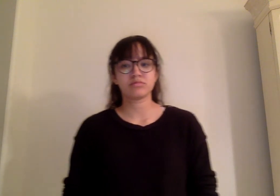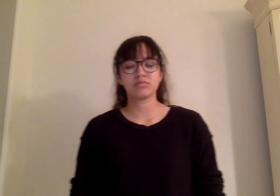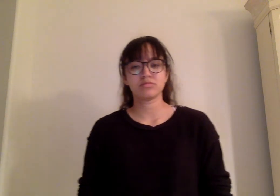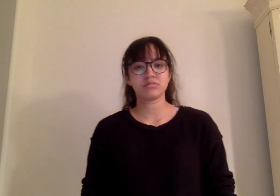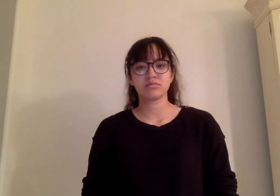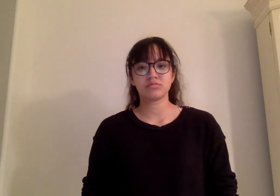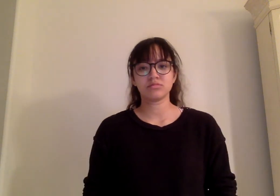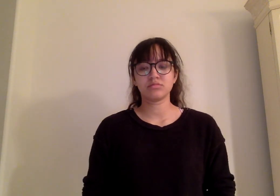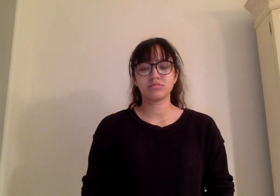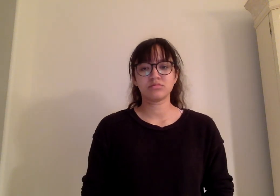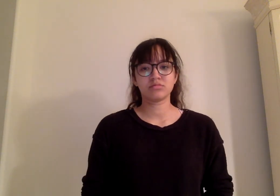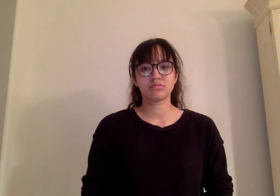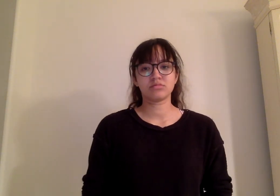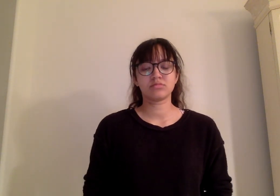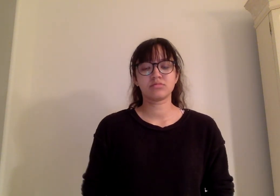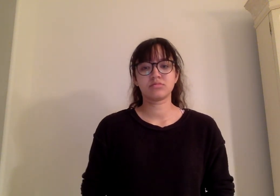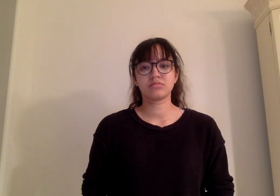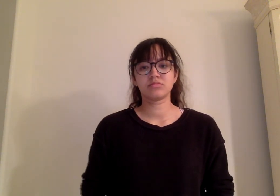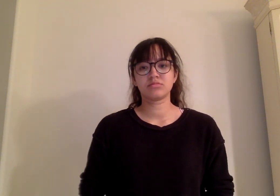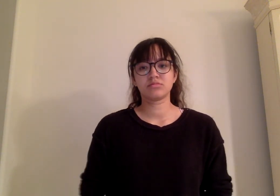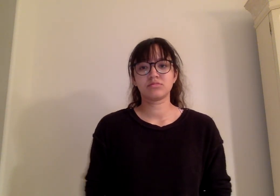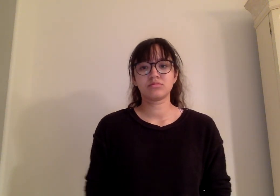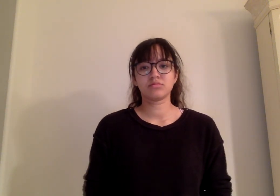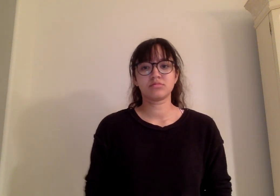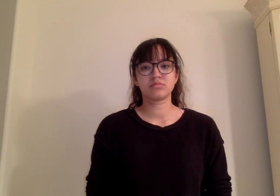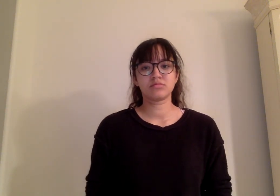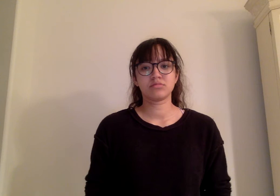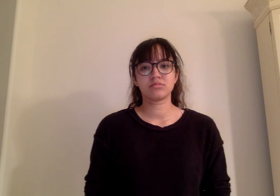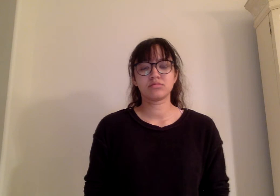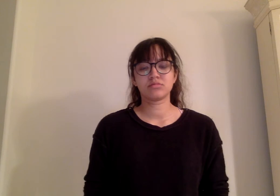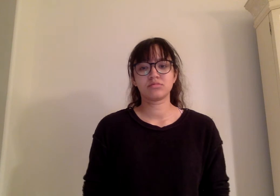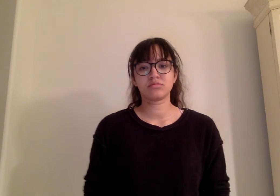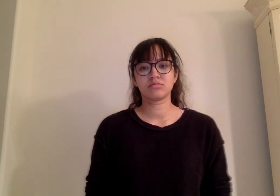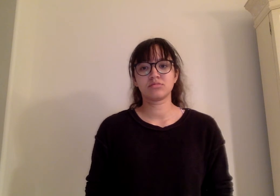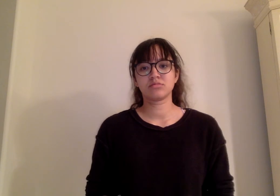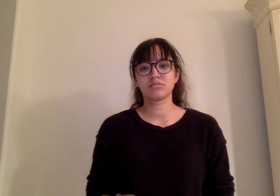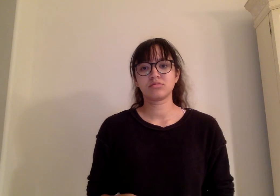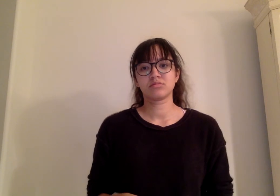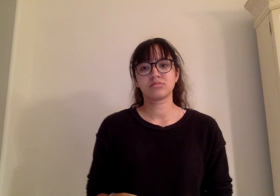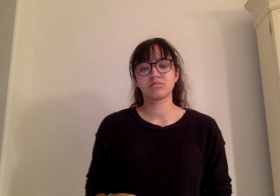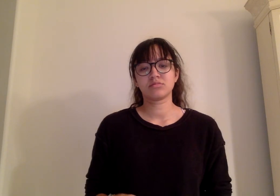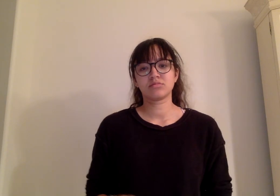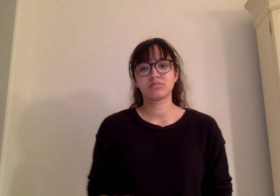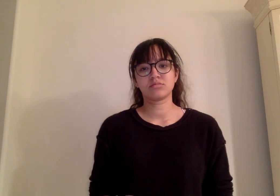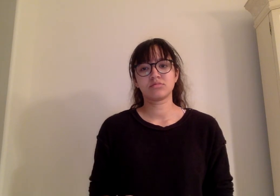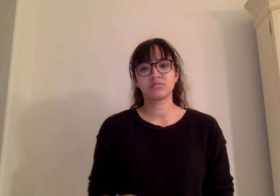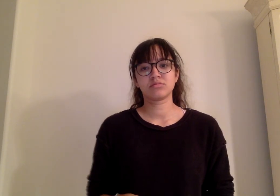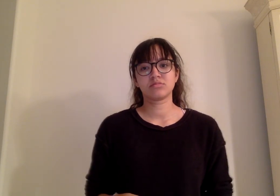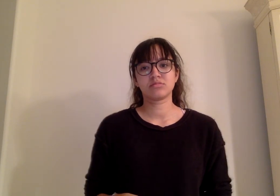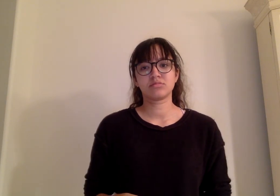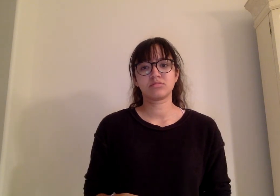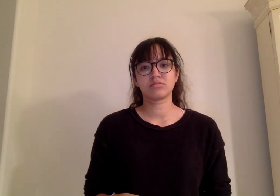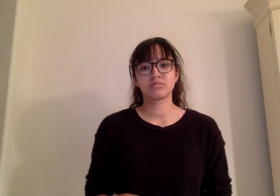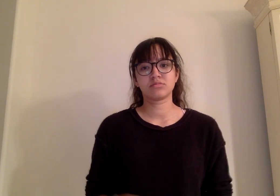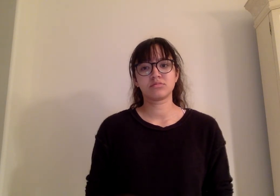Speaking of diseases, there's a new one spreading across the country in children. It's called AFM, and